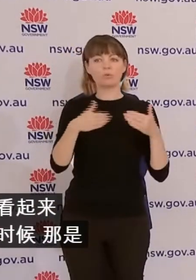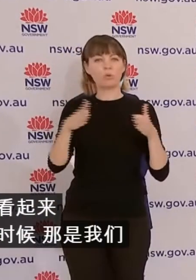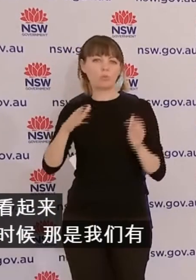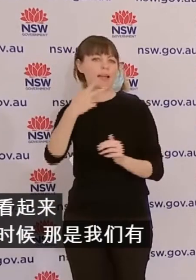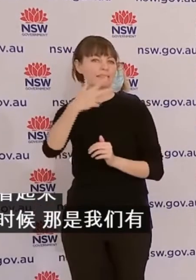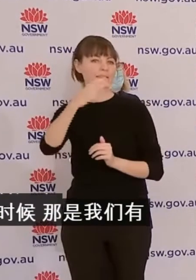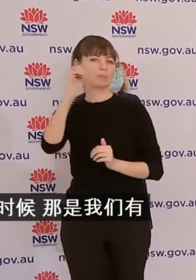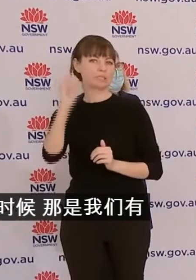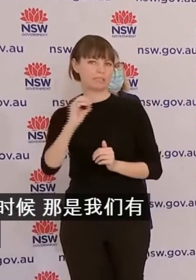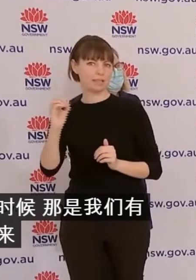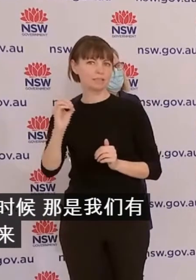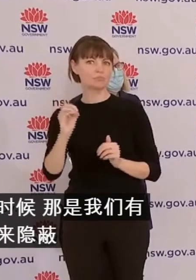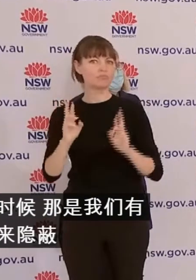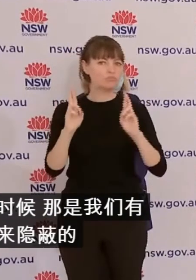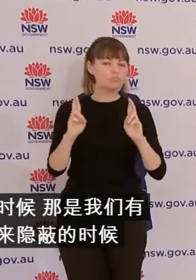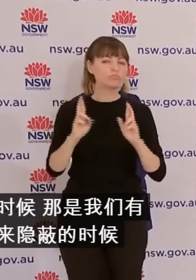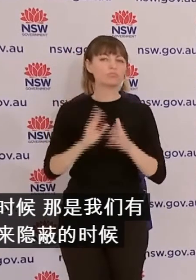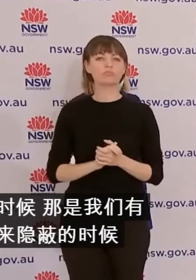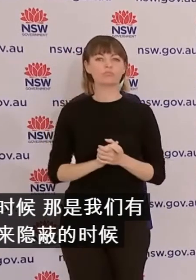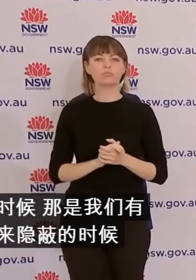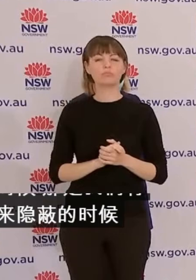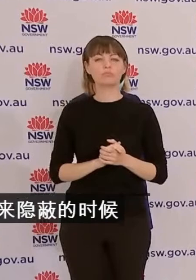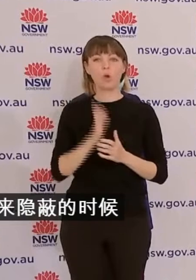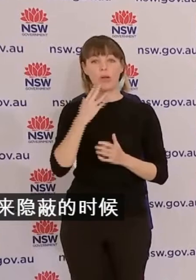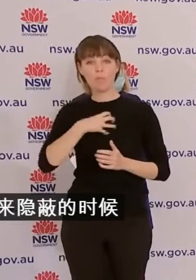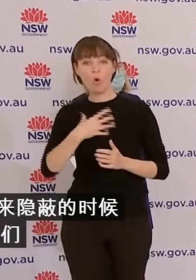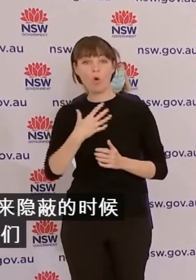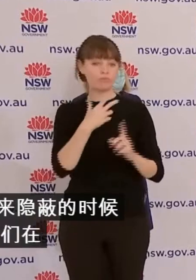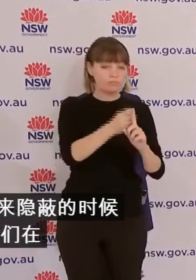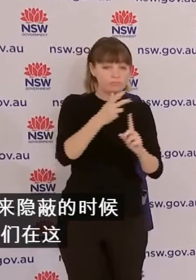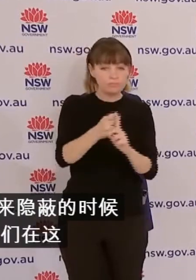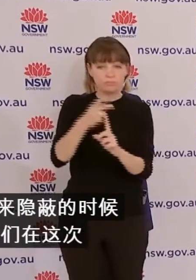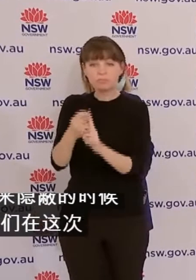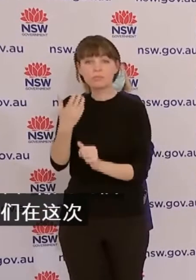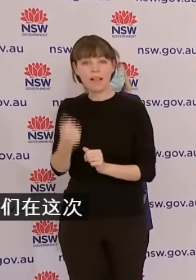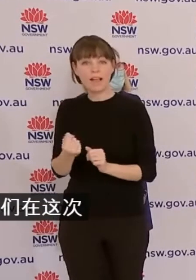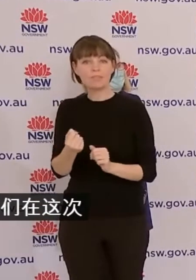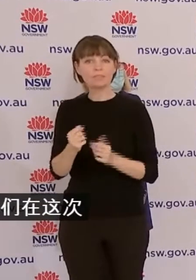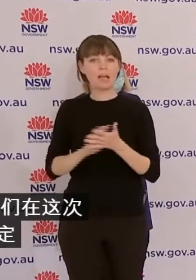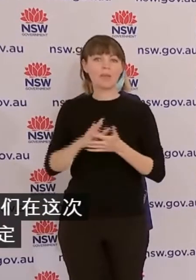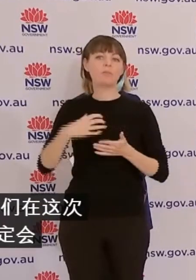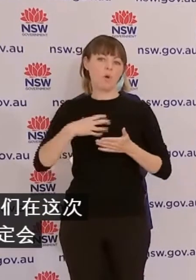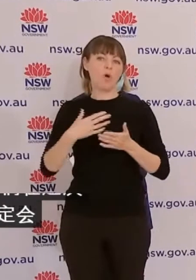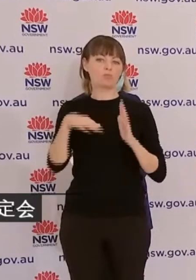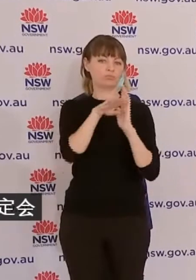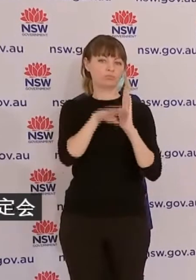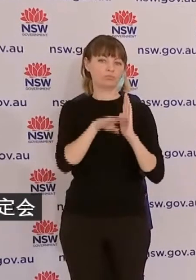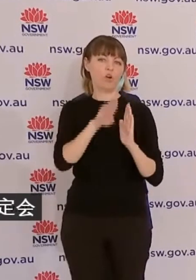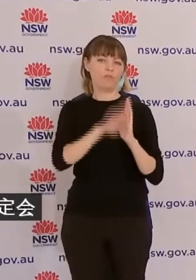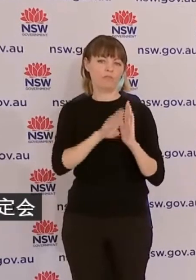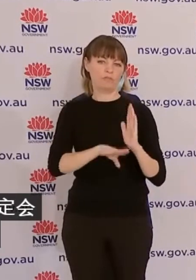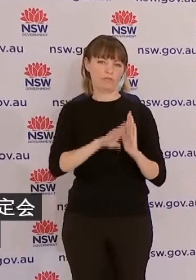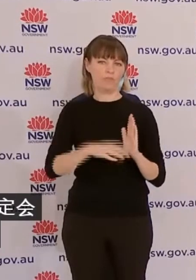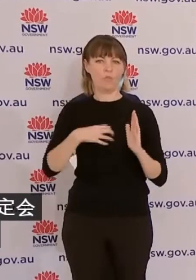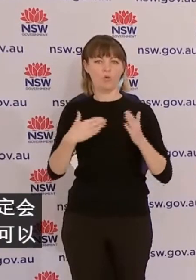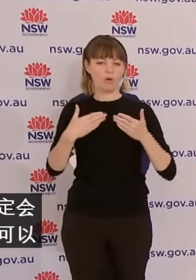have a different approach to COVID. That's when the freedoms that we had before this outbreak are certainly going to be in place, and where